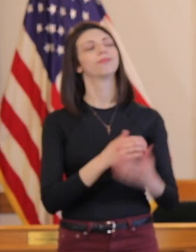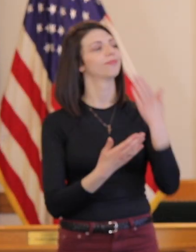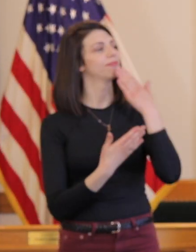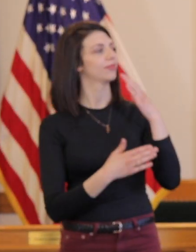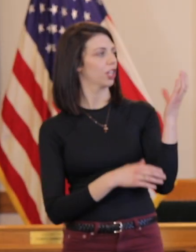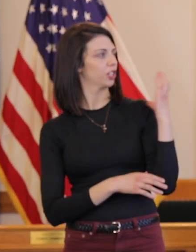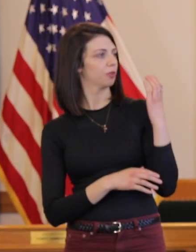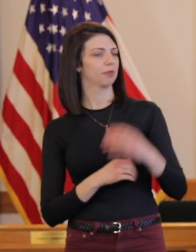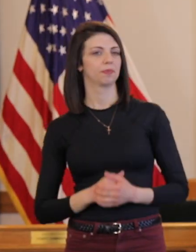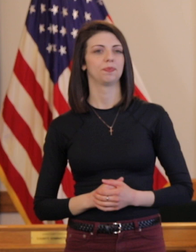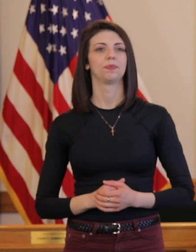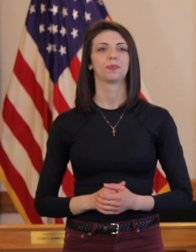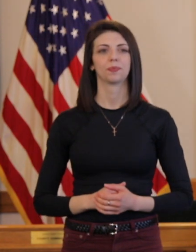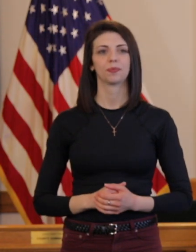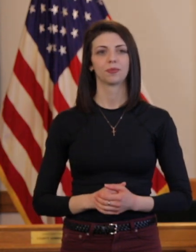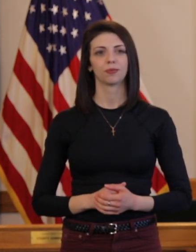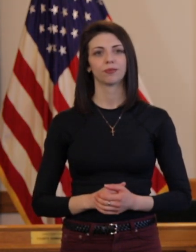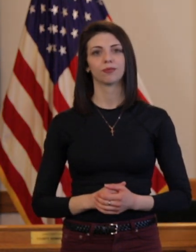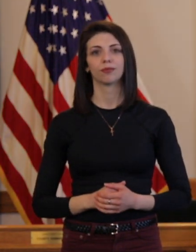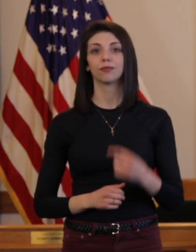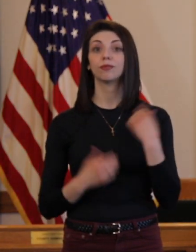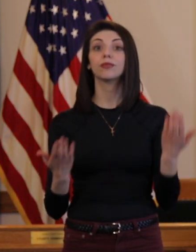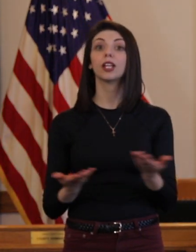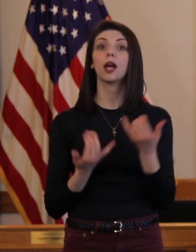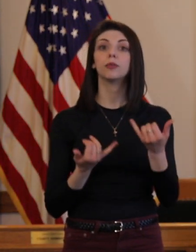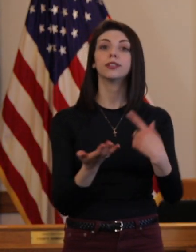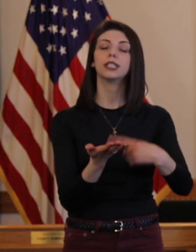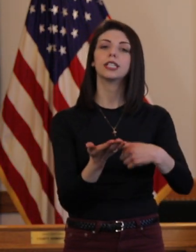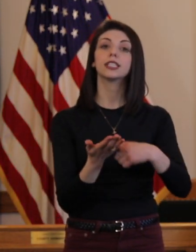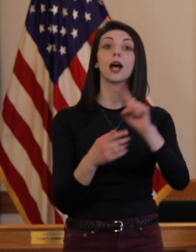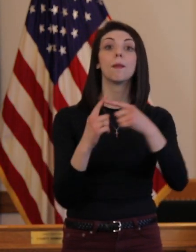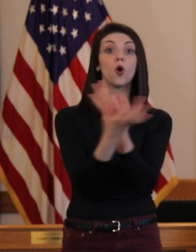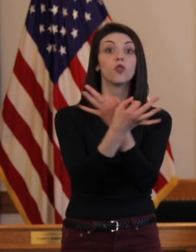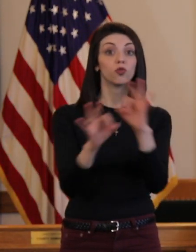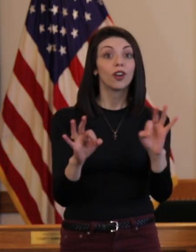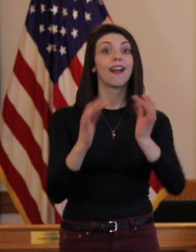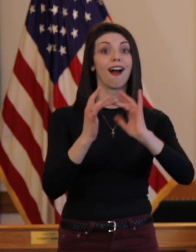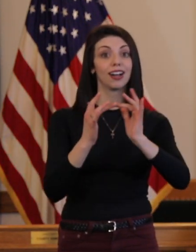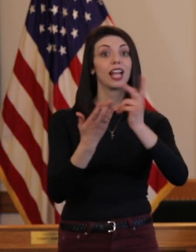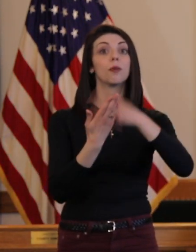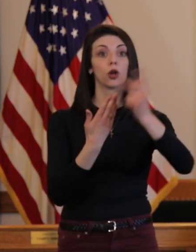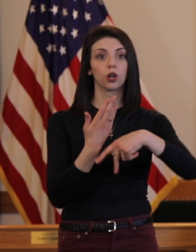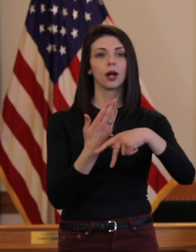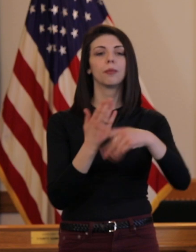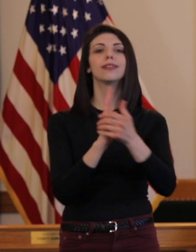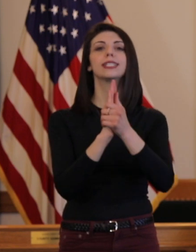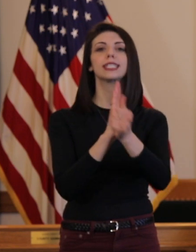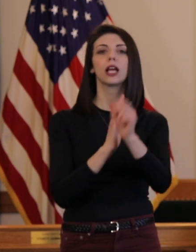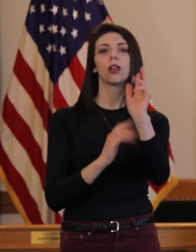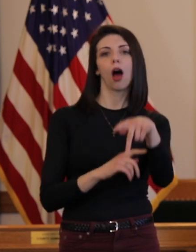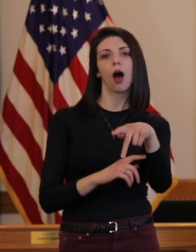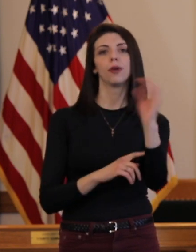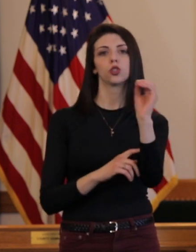Thank you, Chairman Weatherup. I am here today to talk a little about the free online program, Skill Up Oswego County.